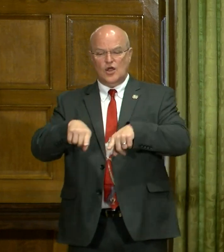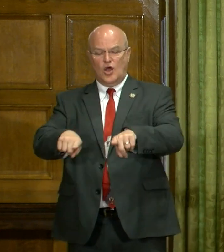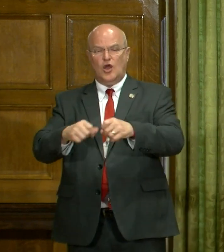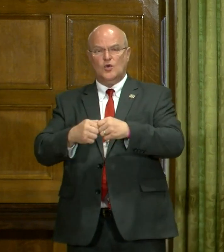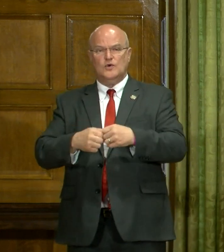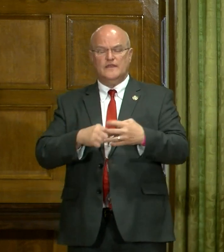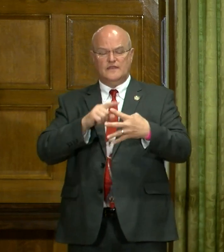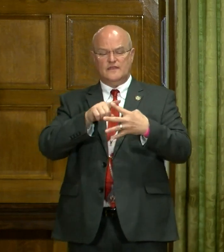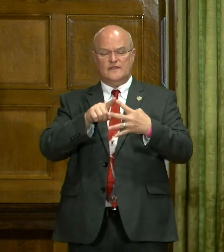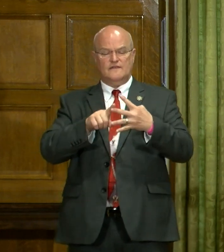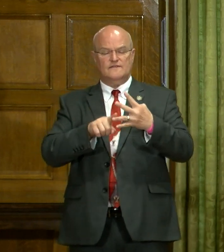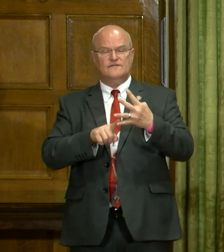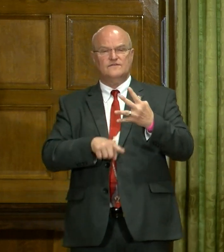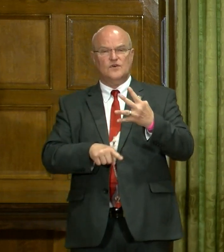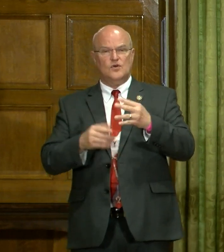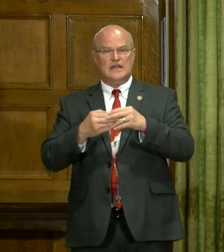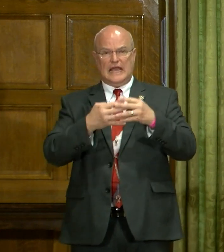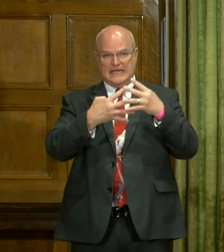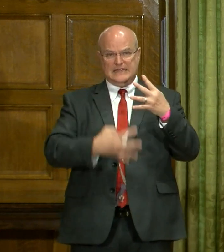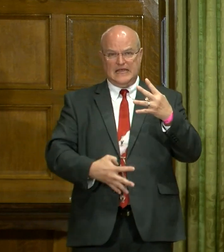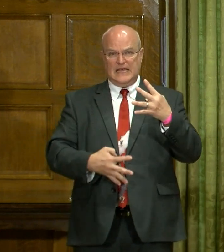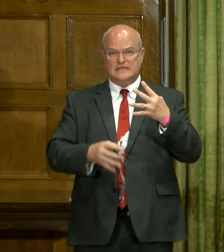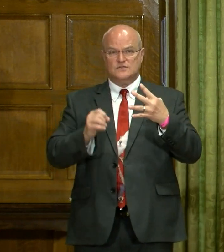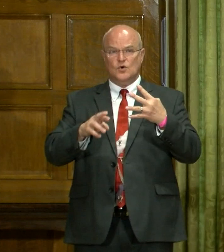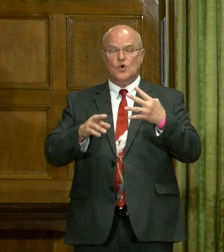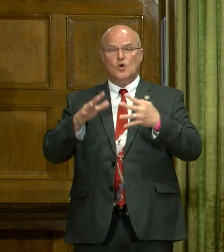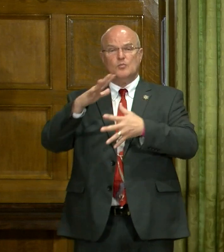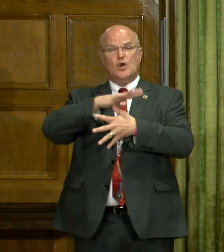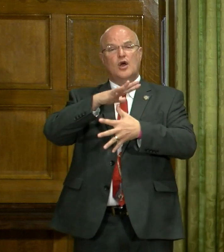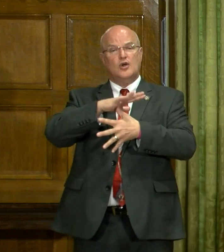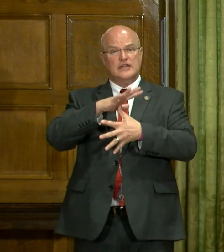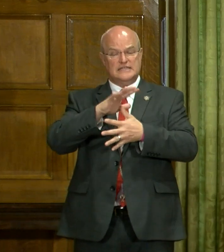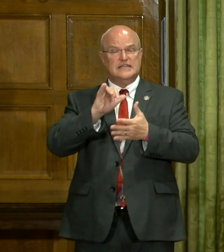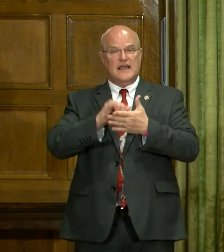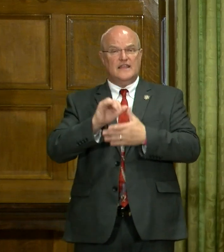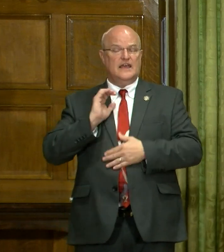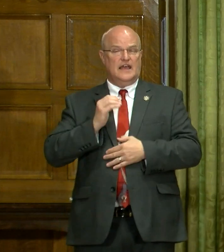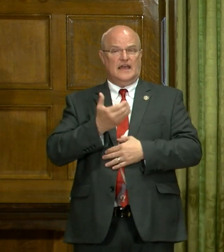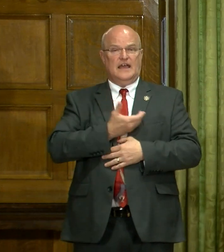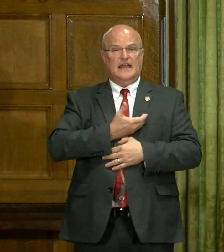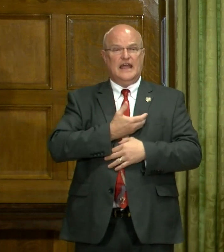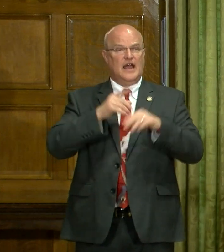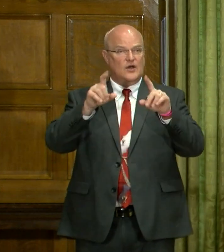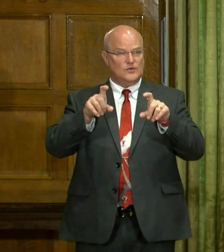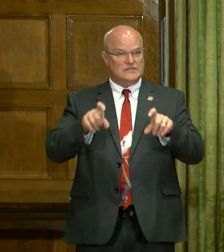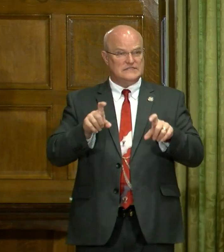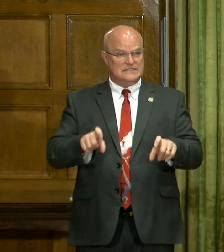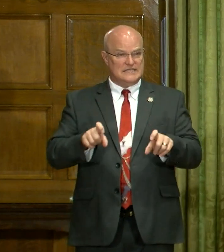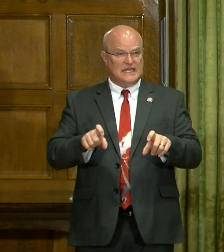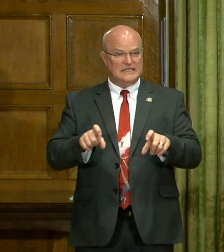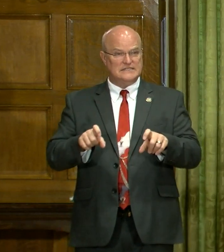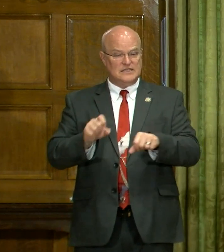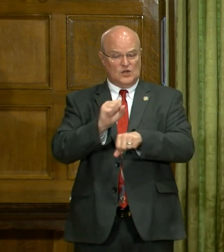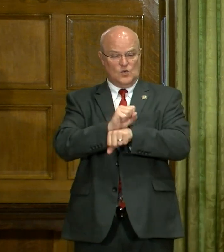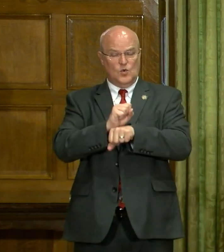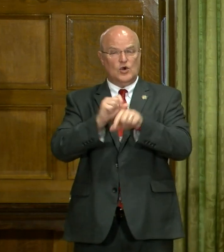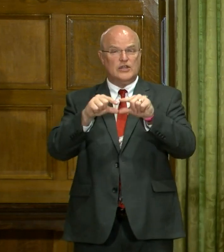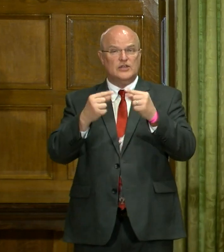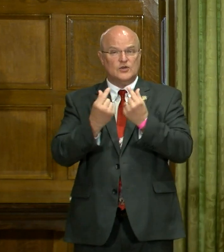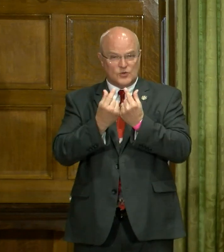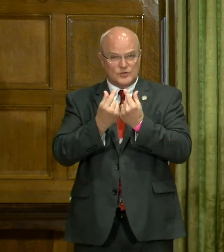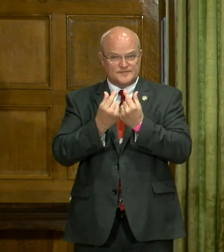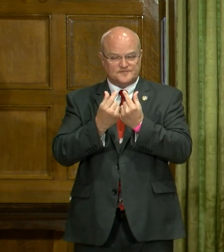the 4 guidelines or priorities that our testing working